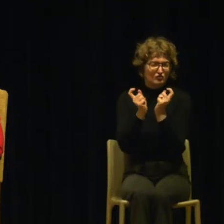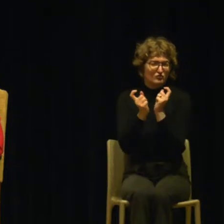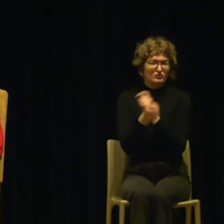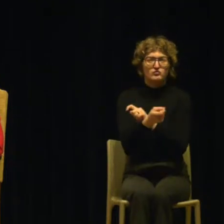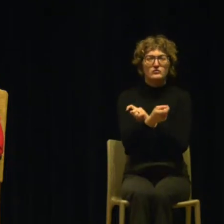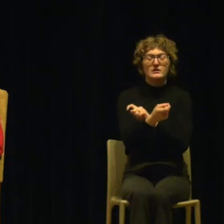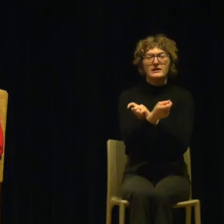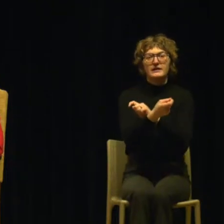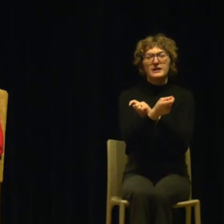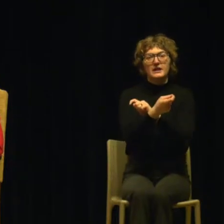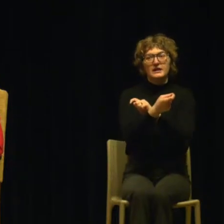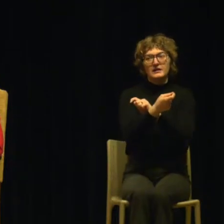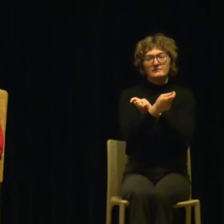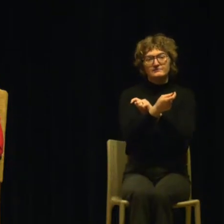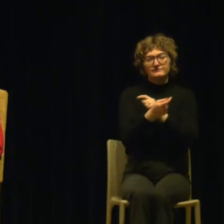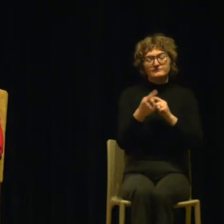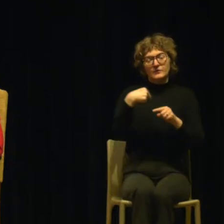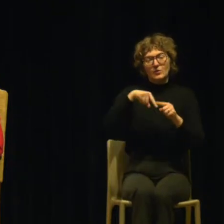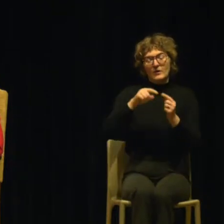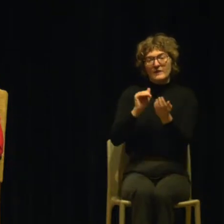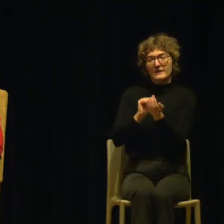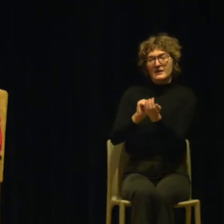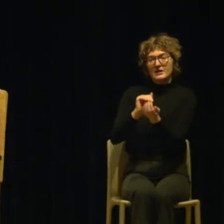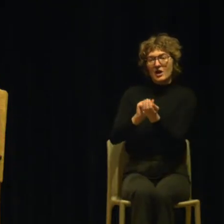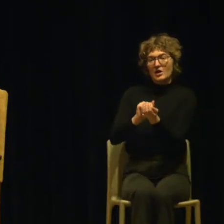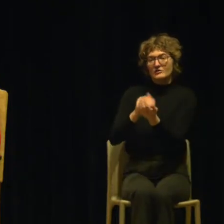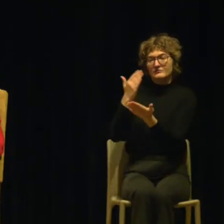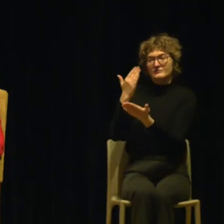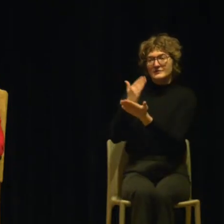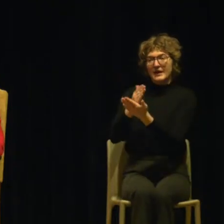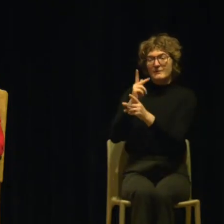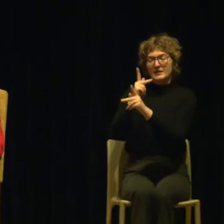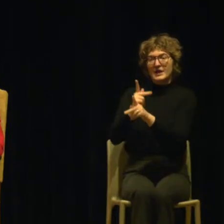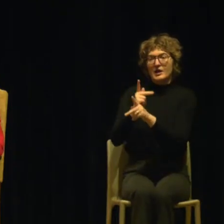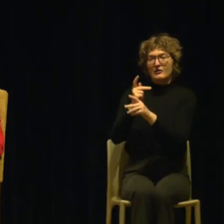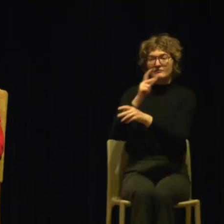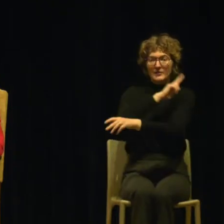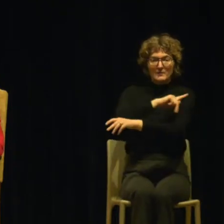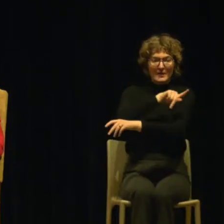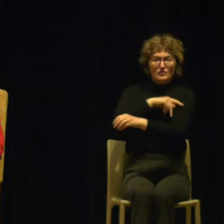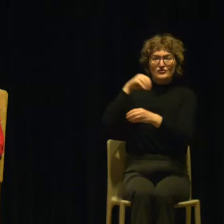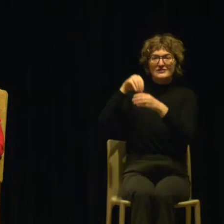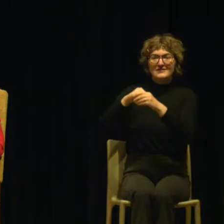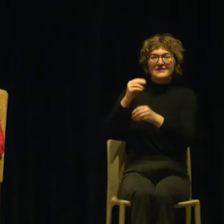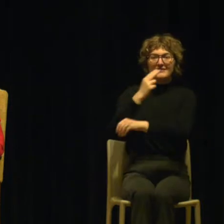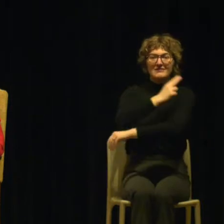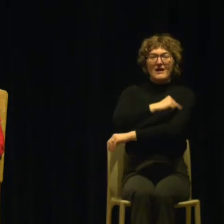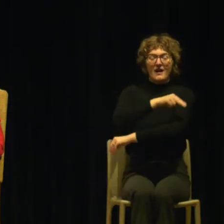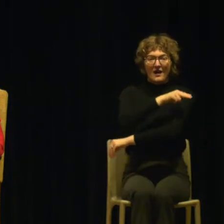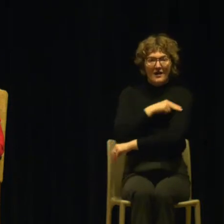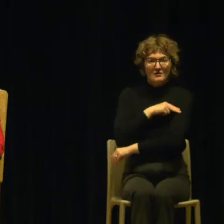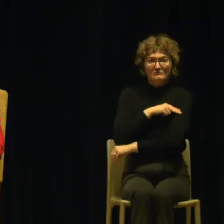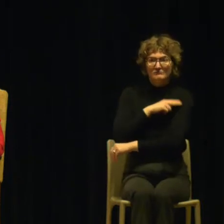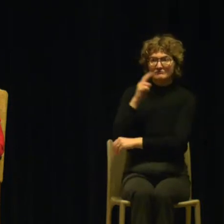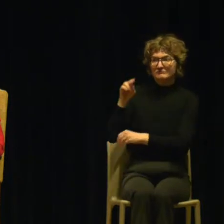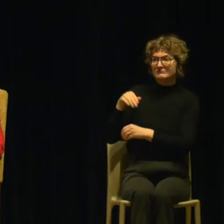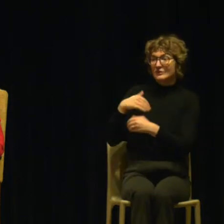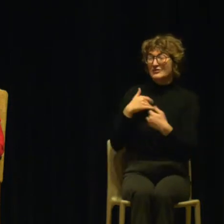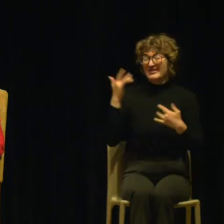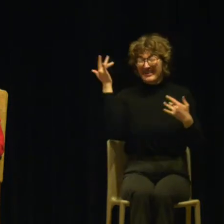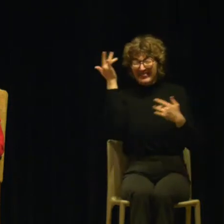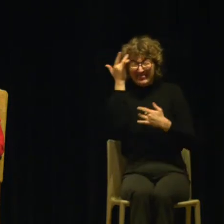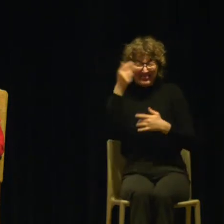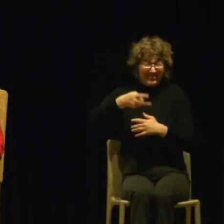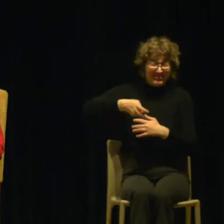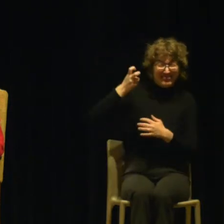dramatically was when doctors stopped taking care of patients when they're in the hospital. I mean, when you're at your sickest and you need the